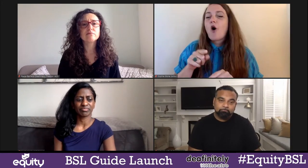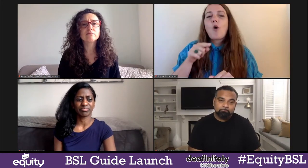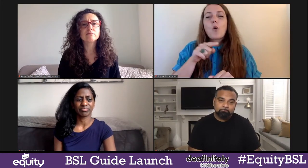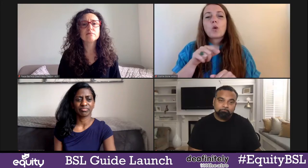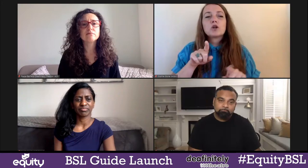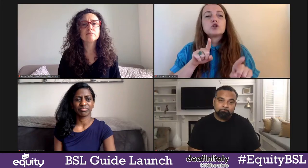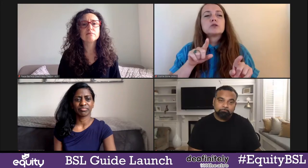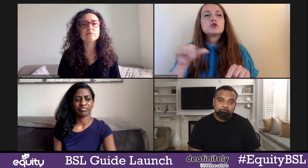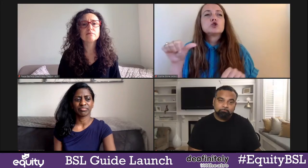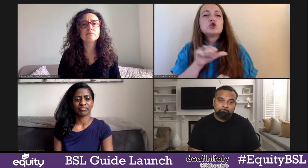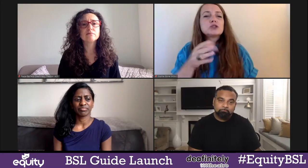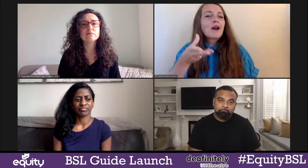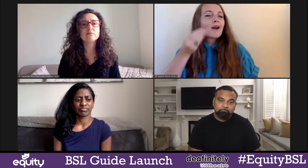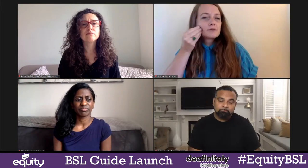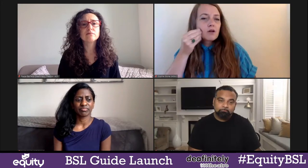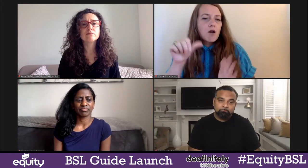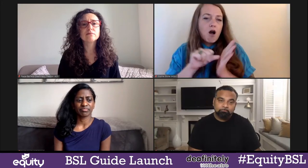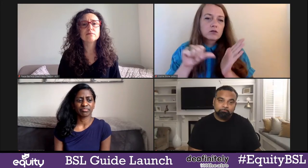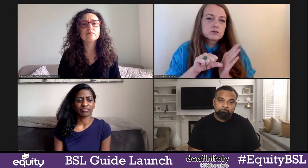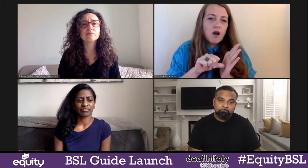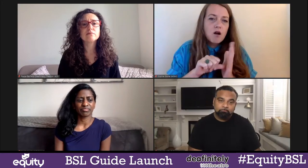And it's almost like